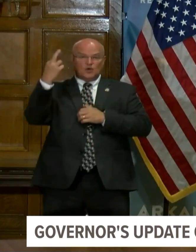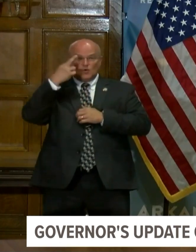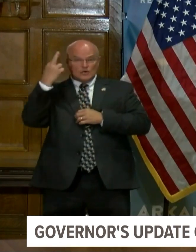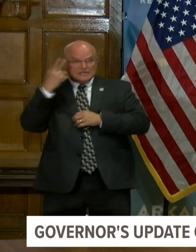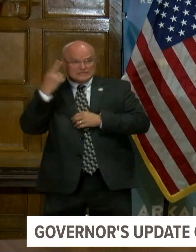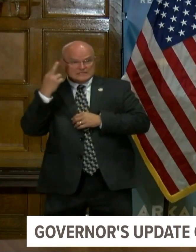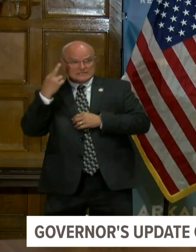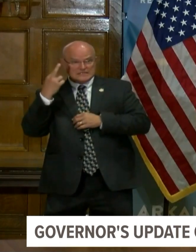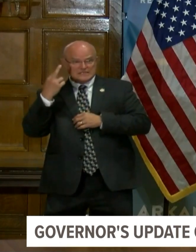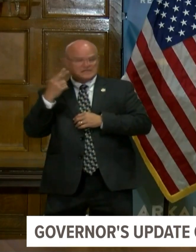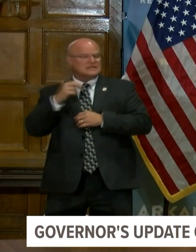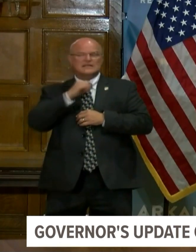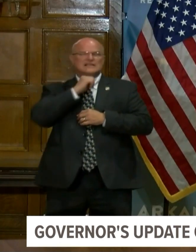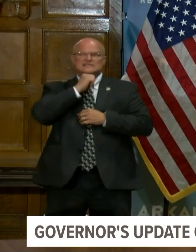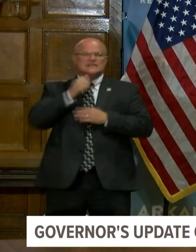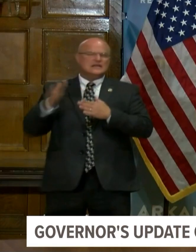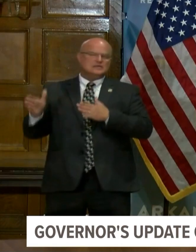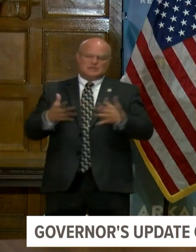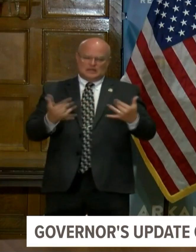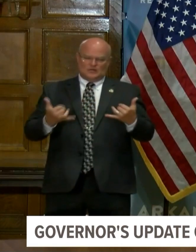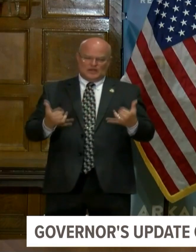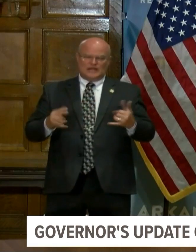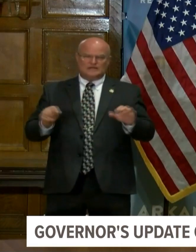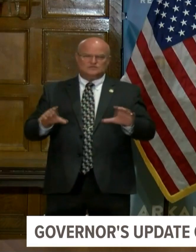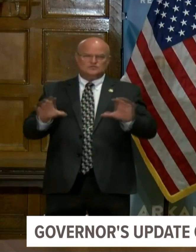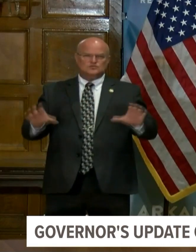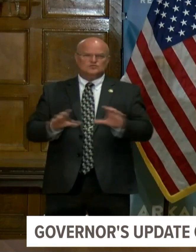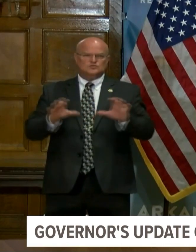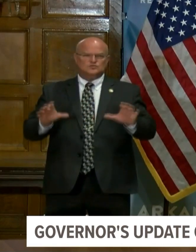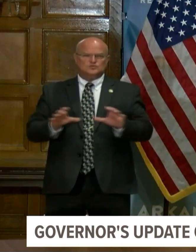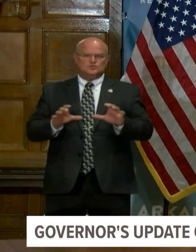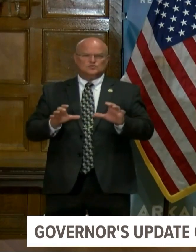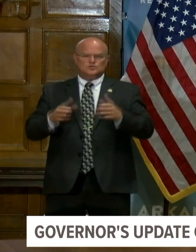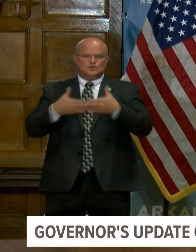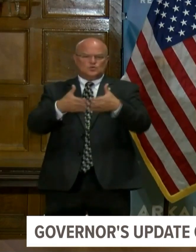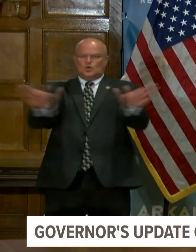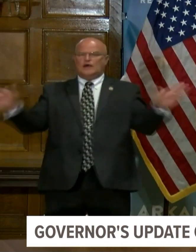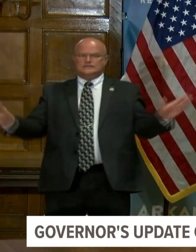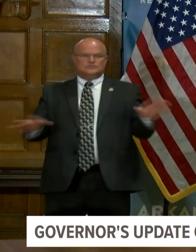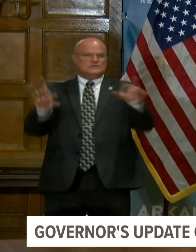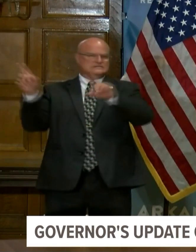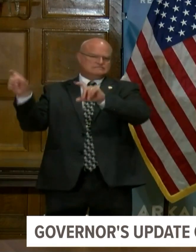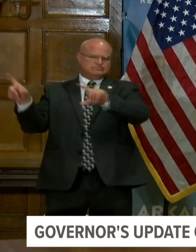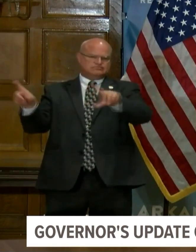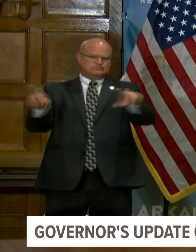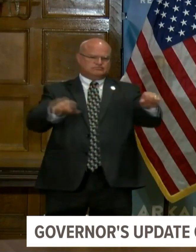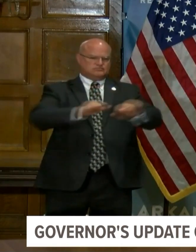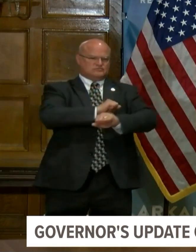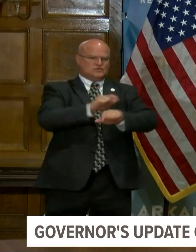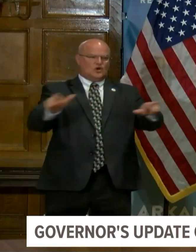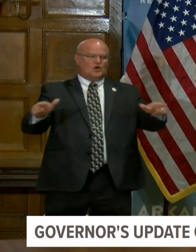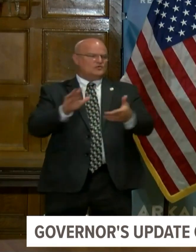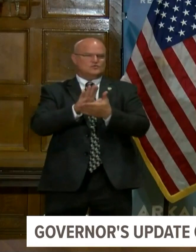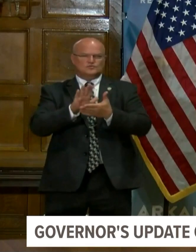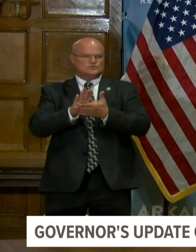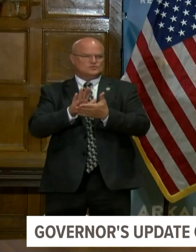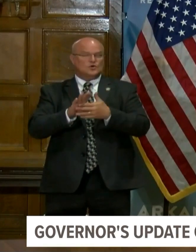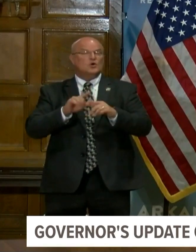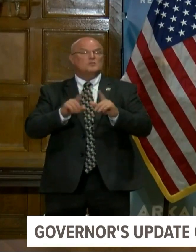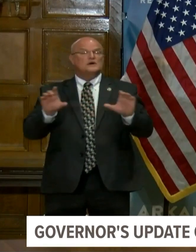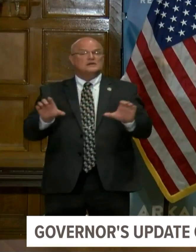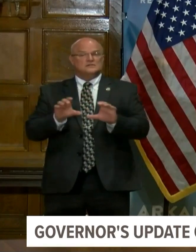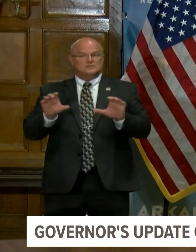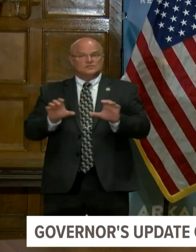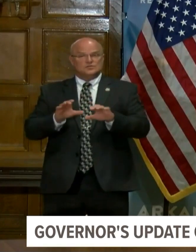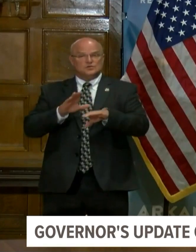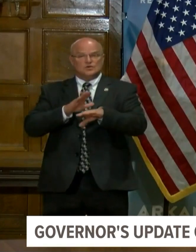do it. There's not any plan to do widespread testing all through the school, but to do